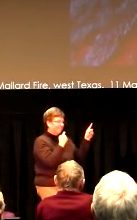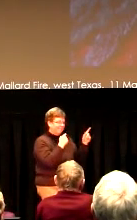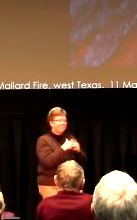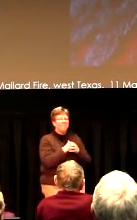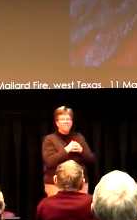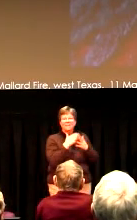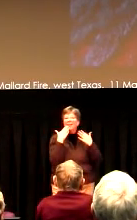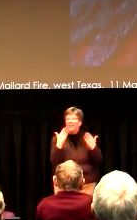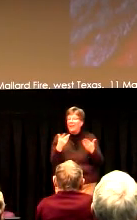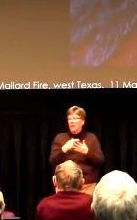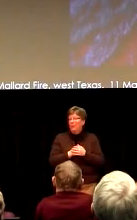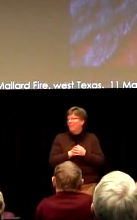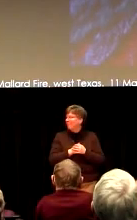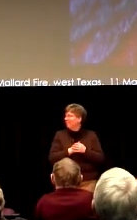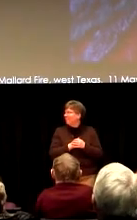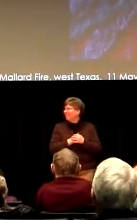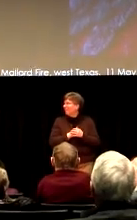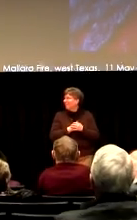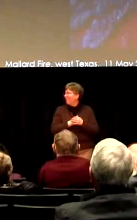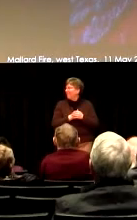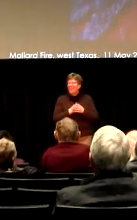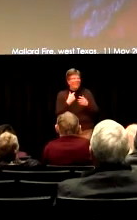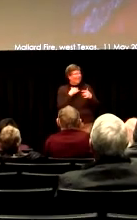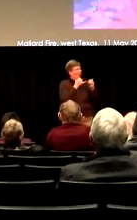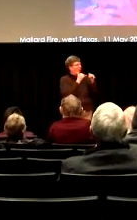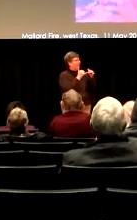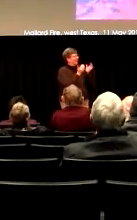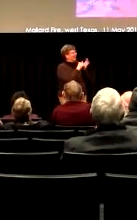Thank you. And I'm just going to play it again because it's fun.